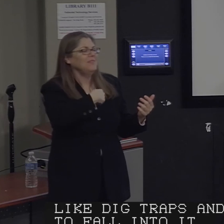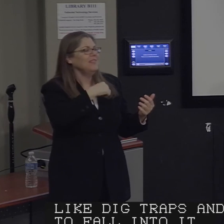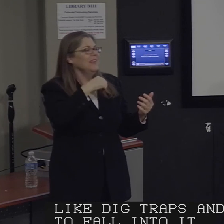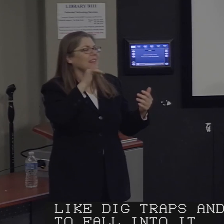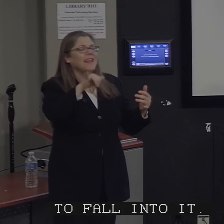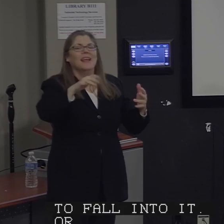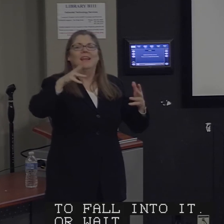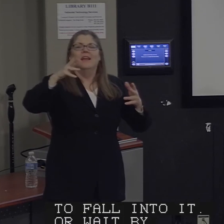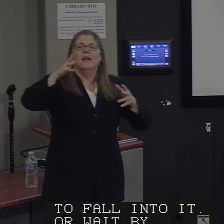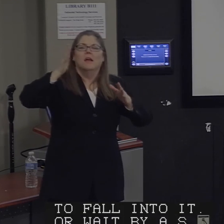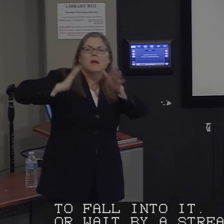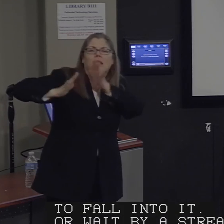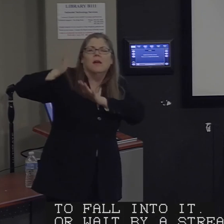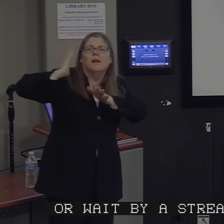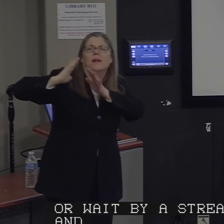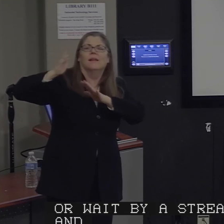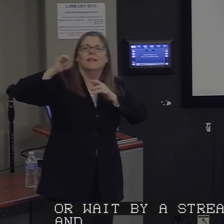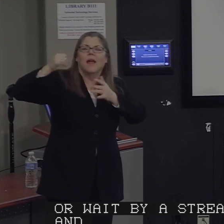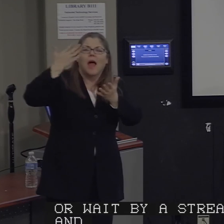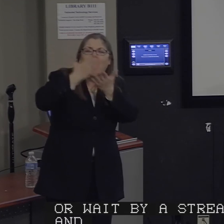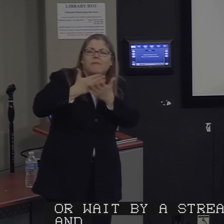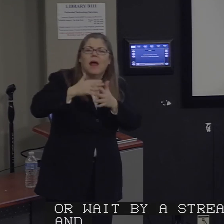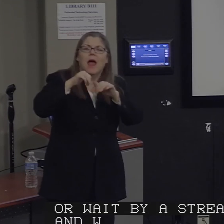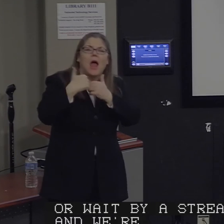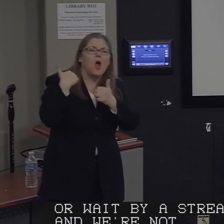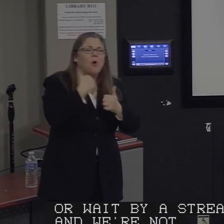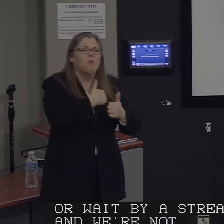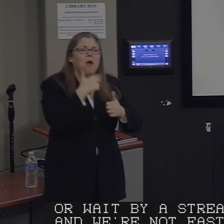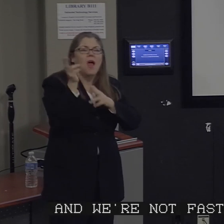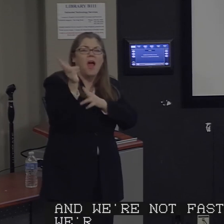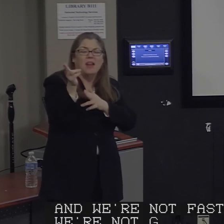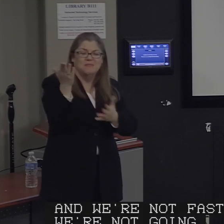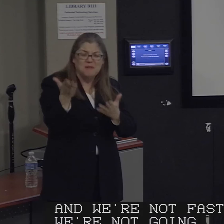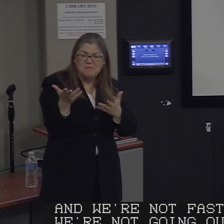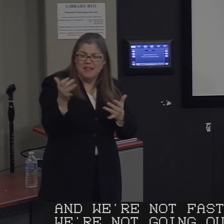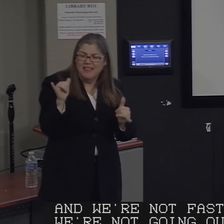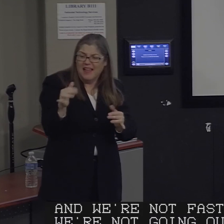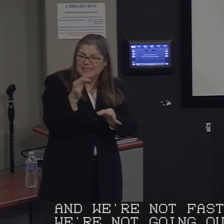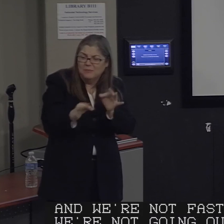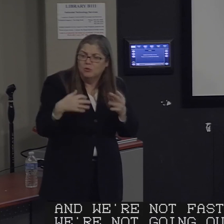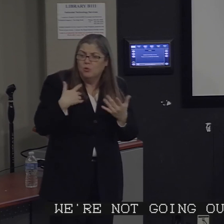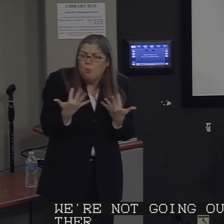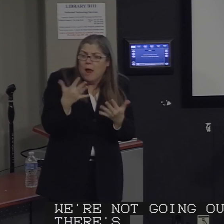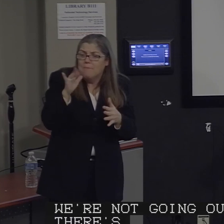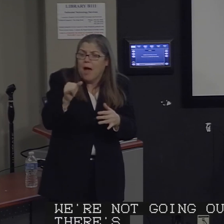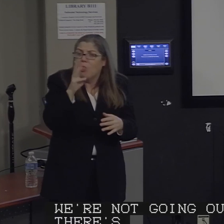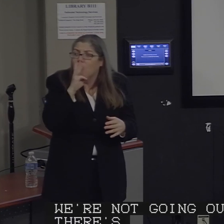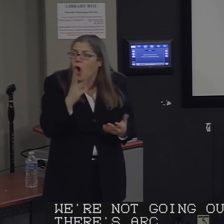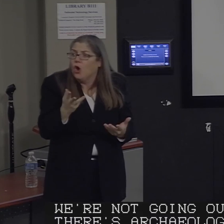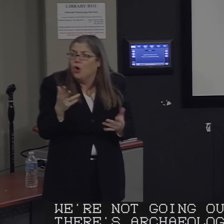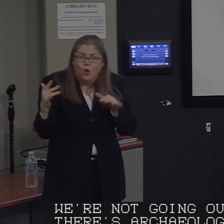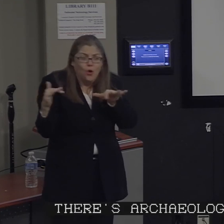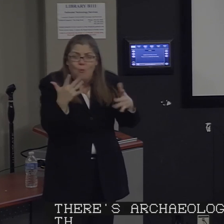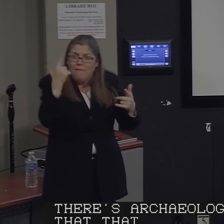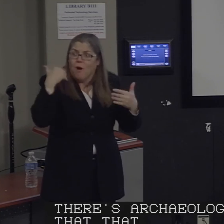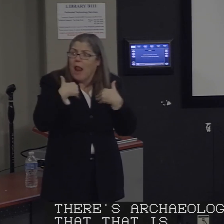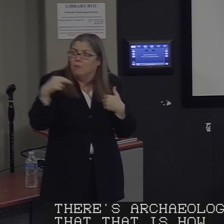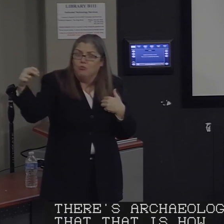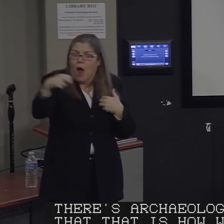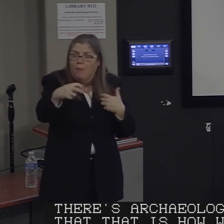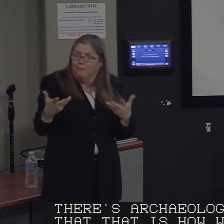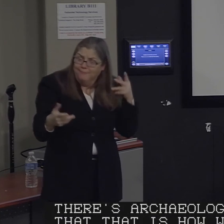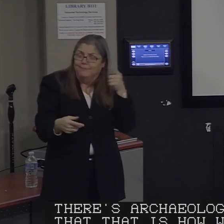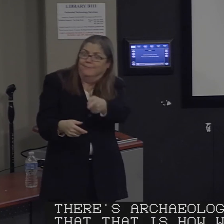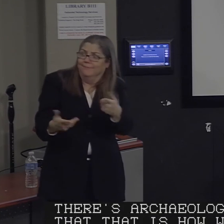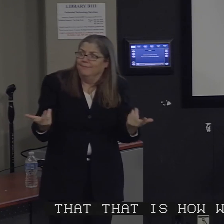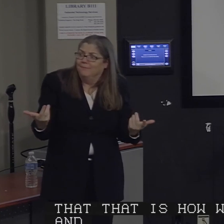archaeological, anthropological evidence that is how we hunted. And furthermore, gathering, it's not like you roll out of your hut and